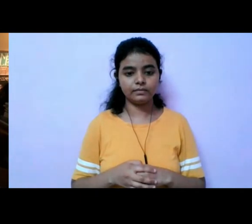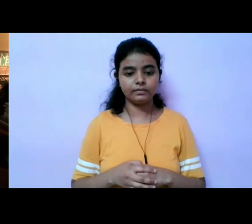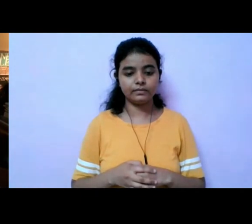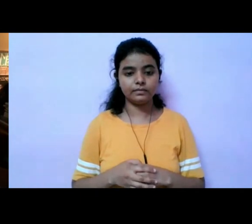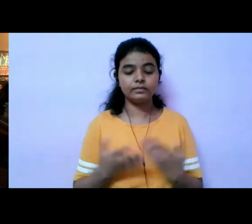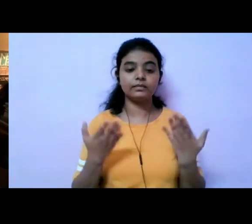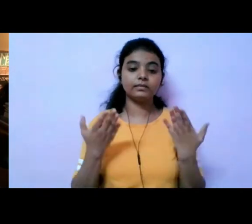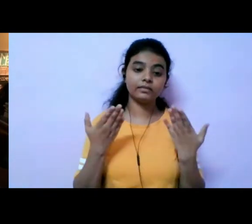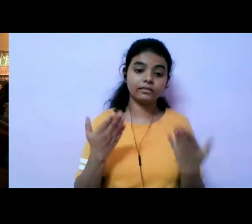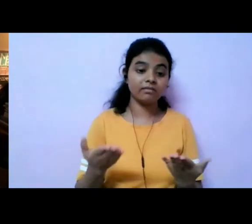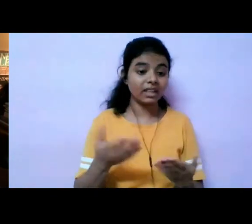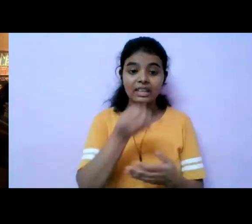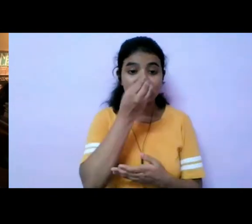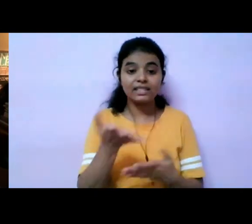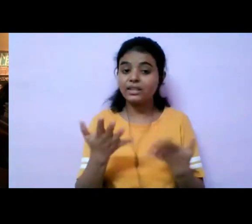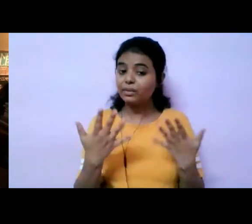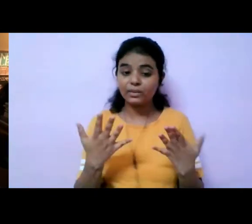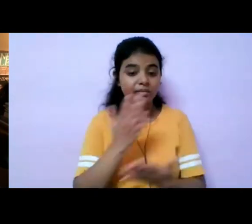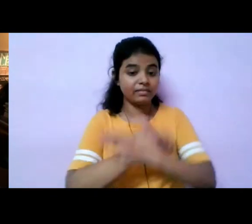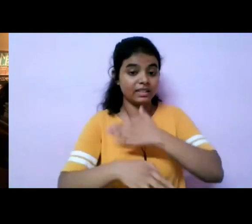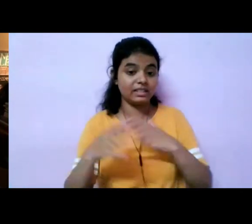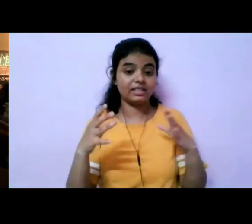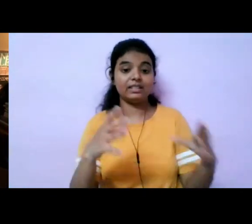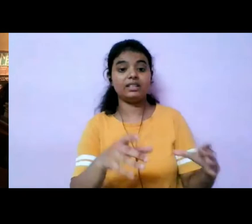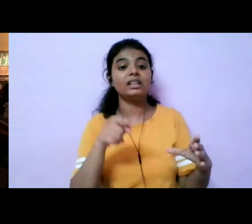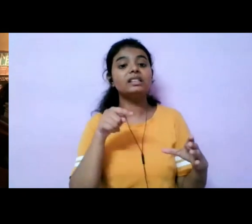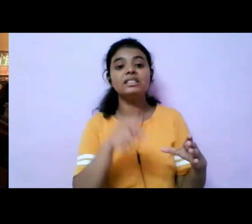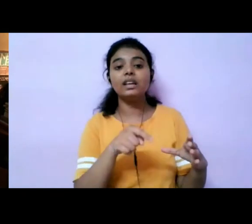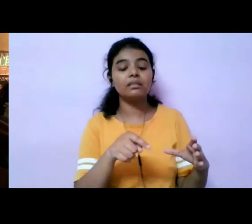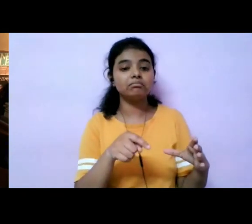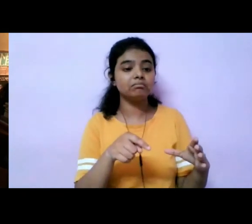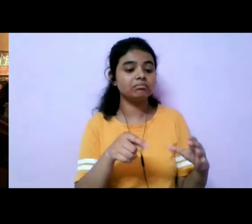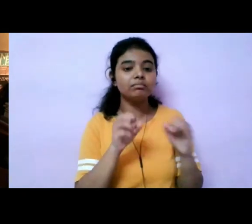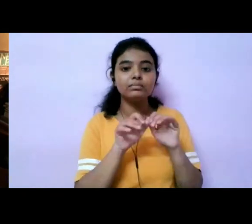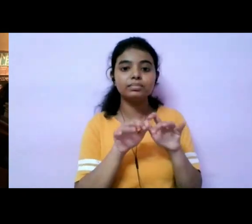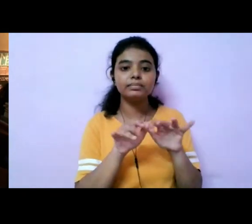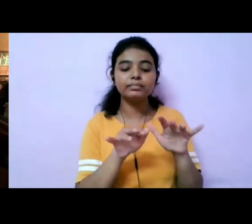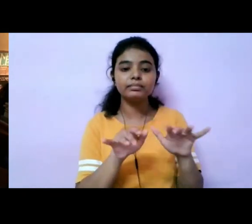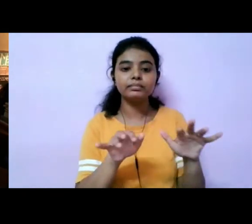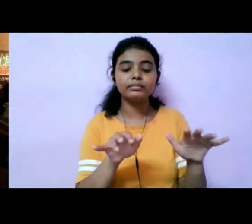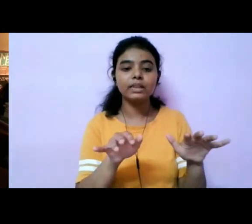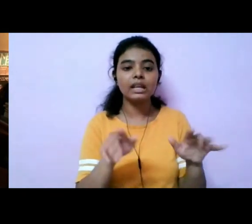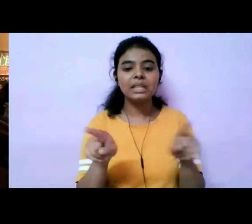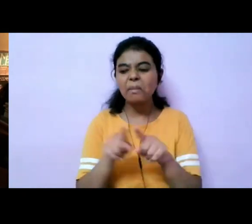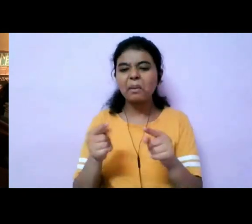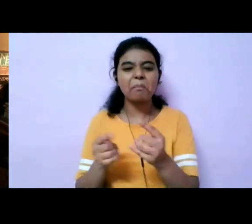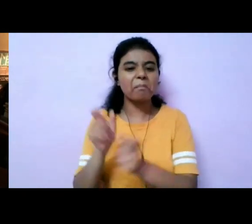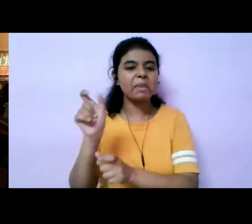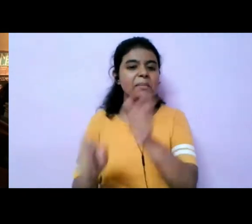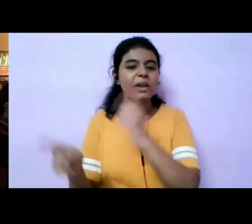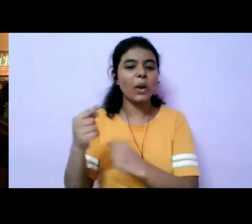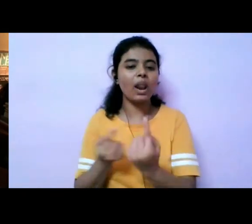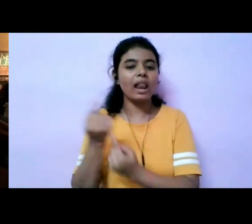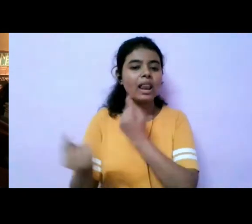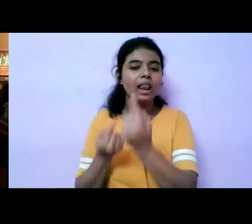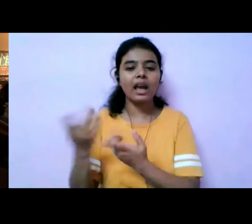Precisely because it isn't easy, disability is contentious to the normal body politic, which always hopes